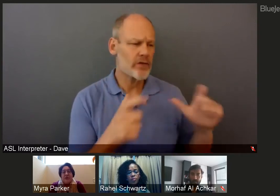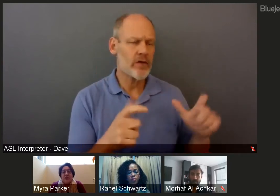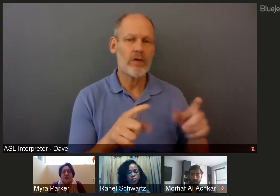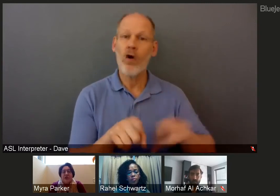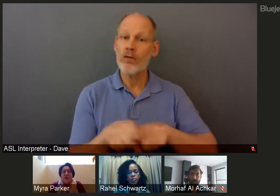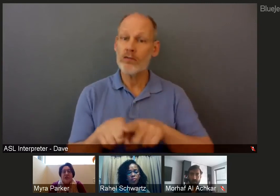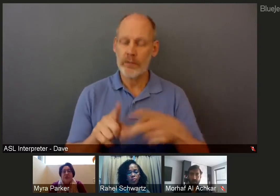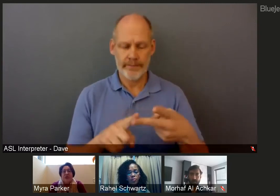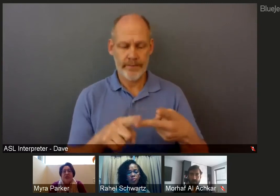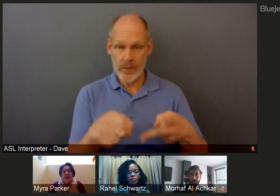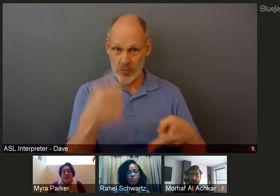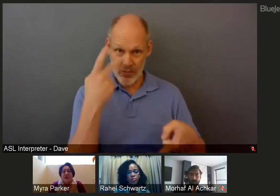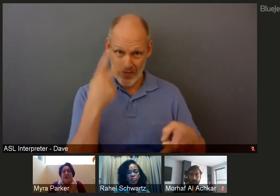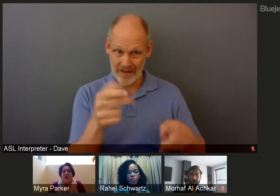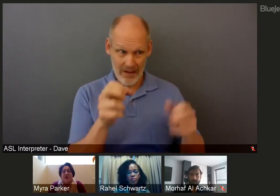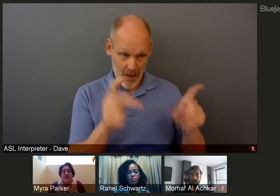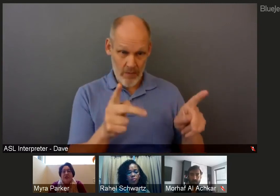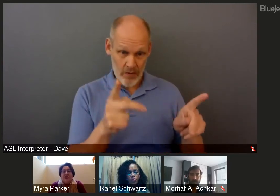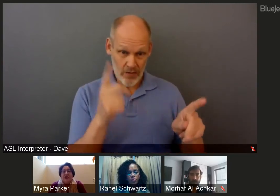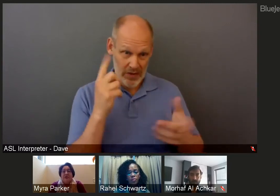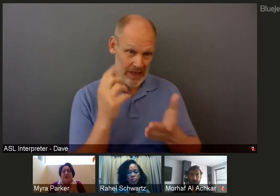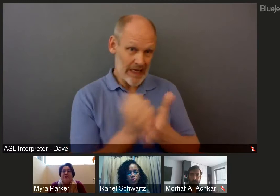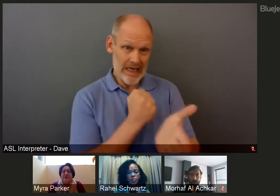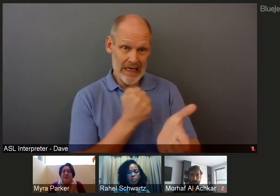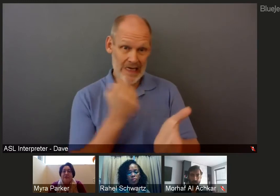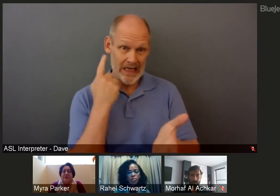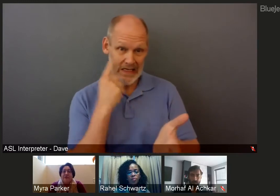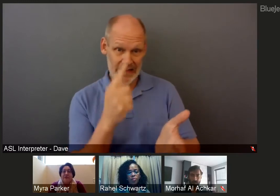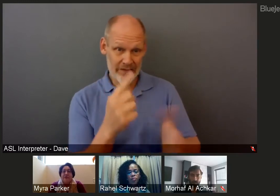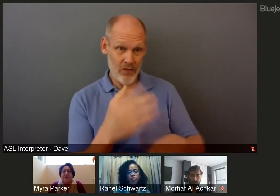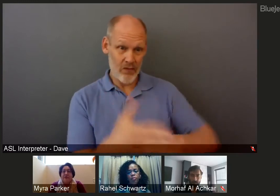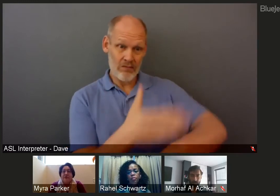improved supports to the communities that you serve in this area?